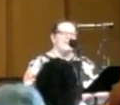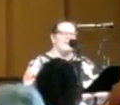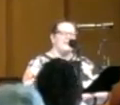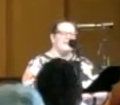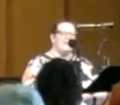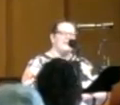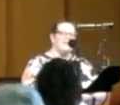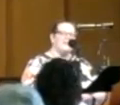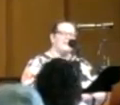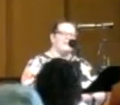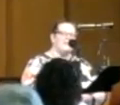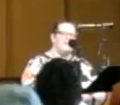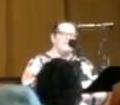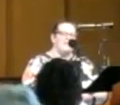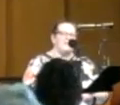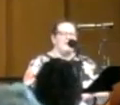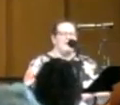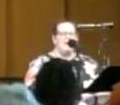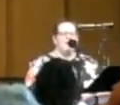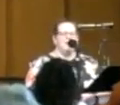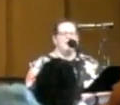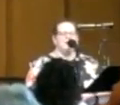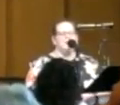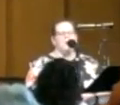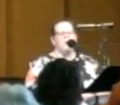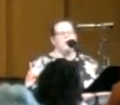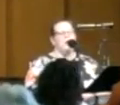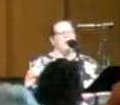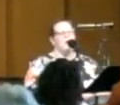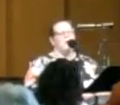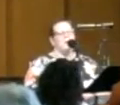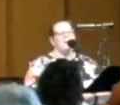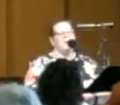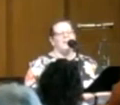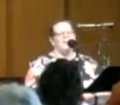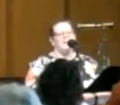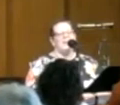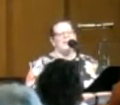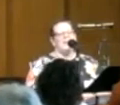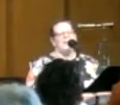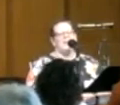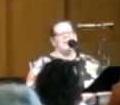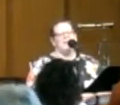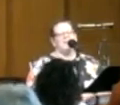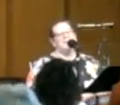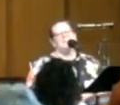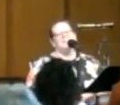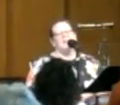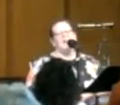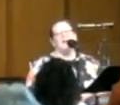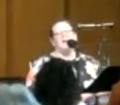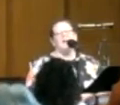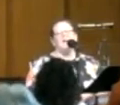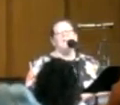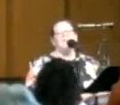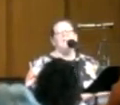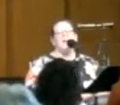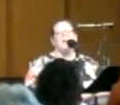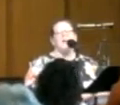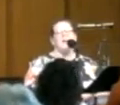find it. There is more peace